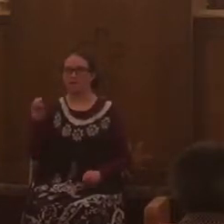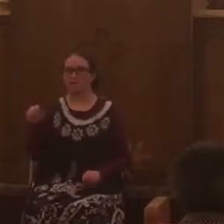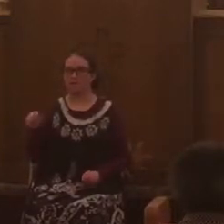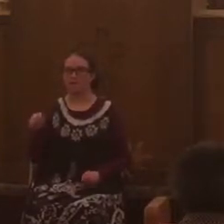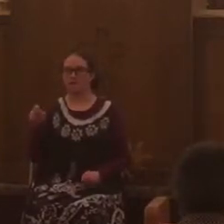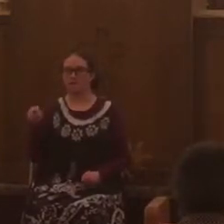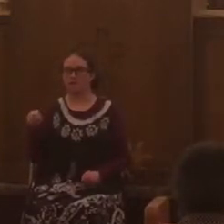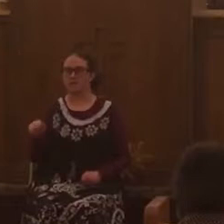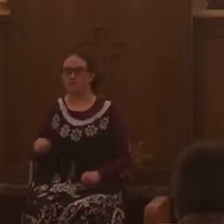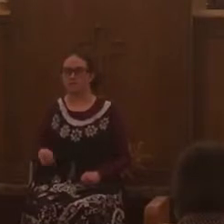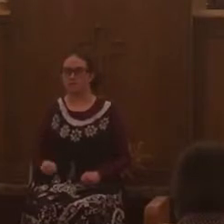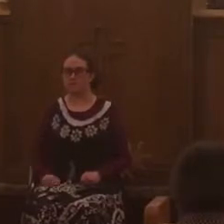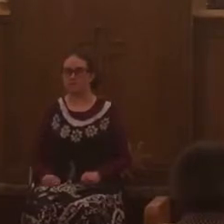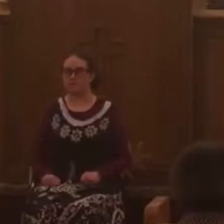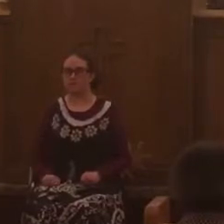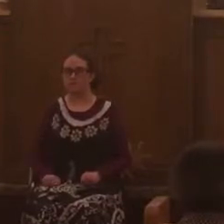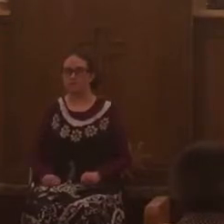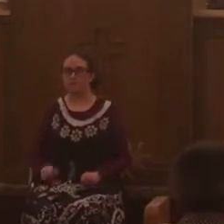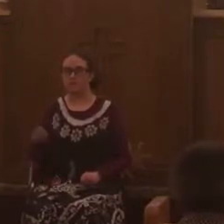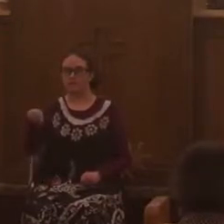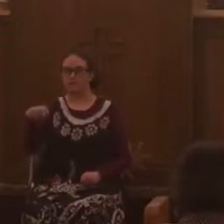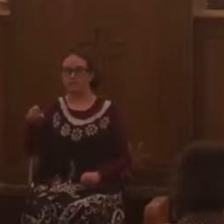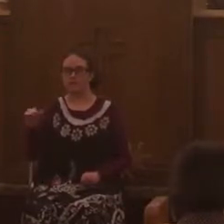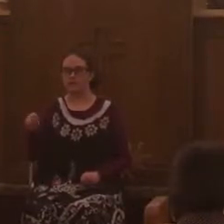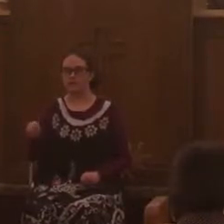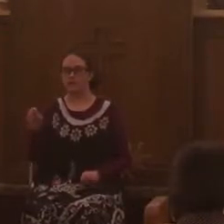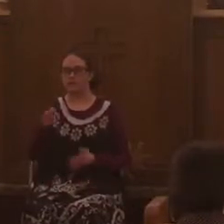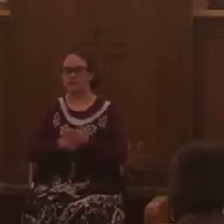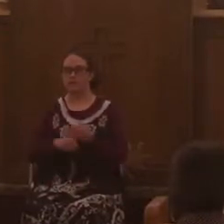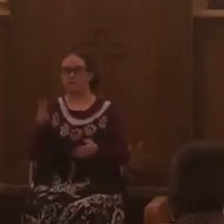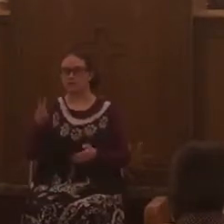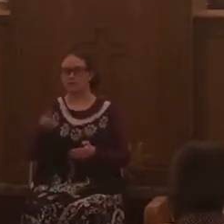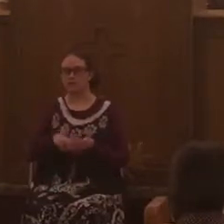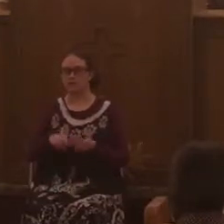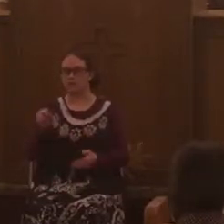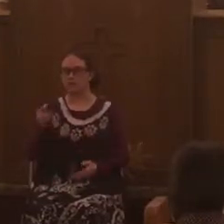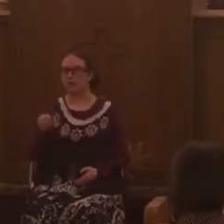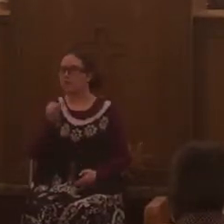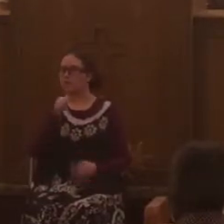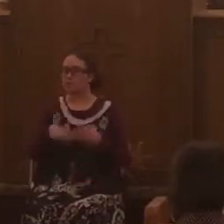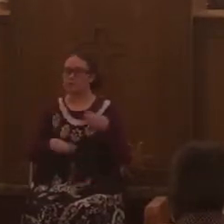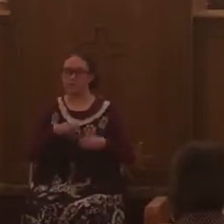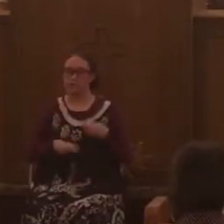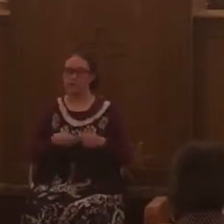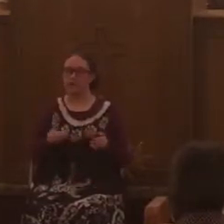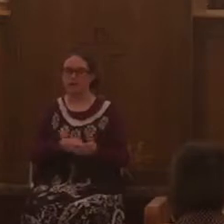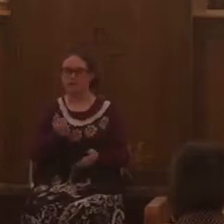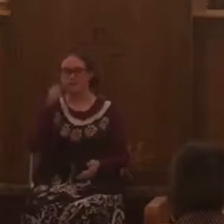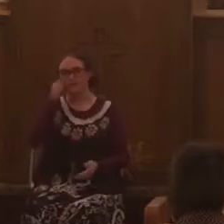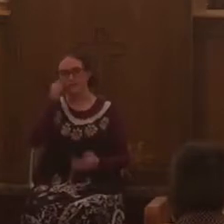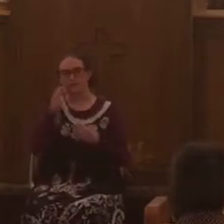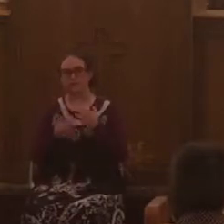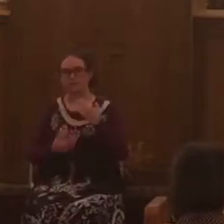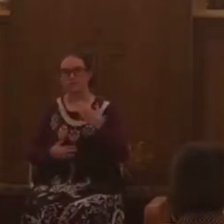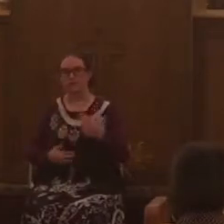and hour. Now, you know, back years ago, you might have seen it happen, but right now, we got to